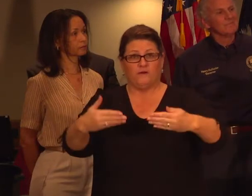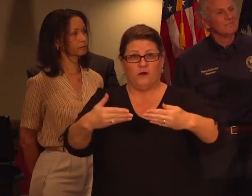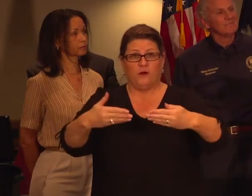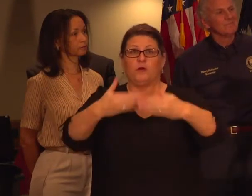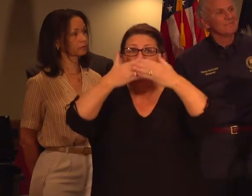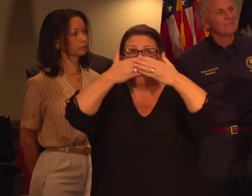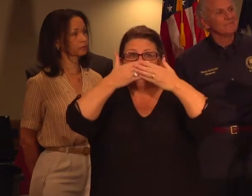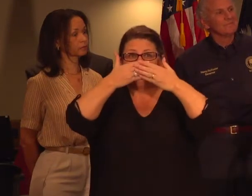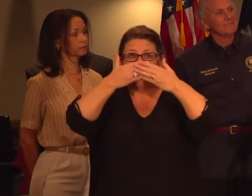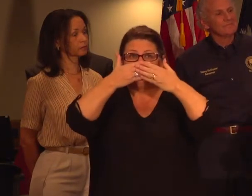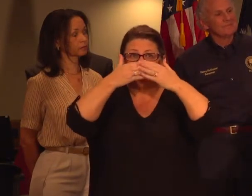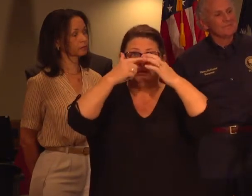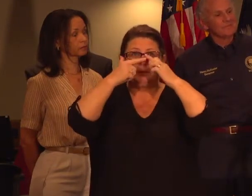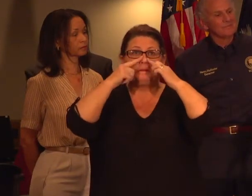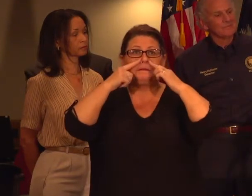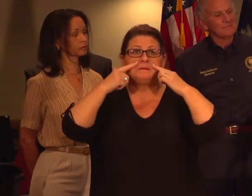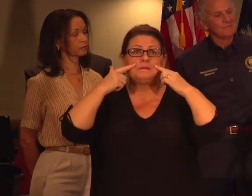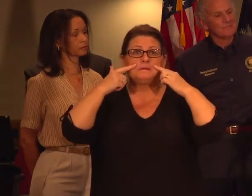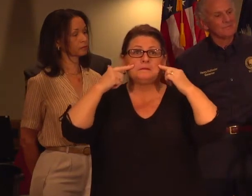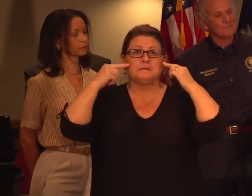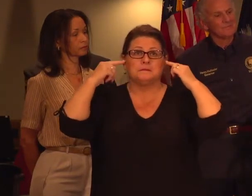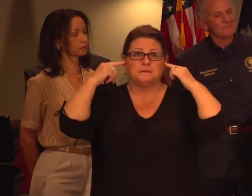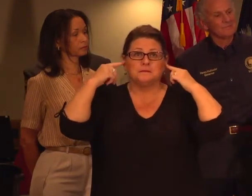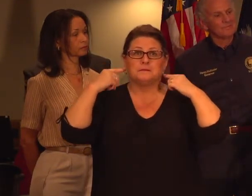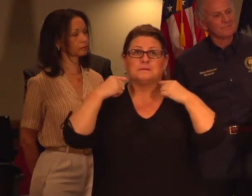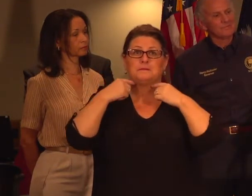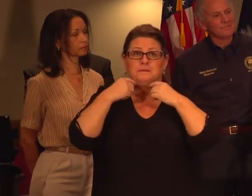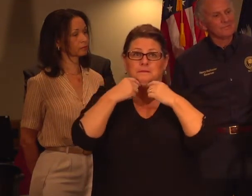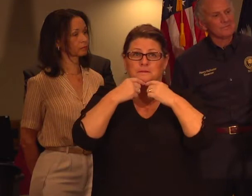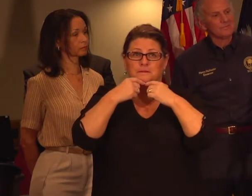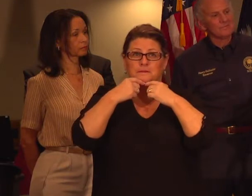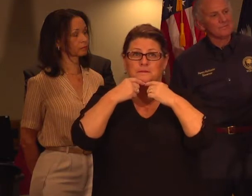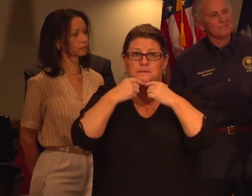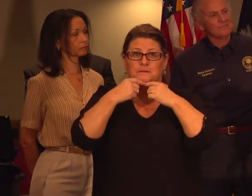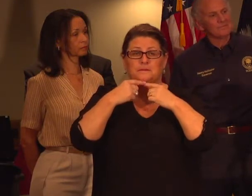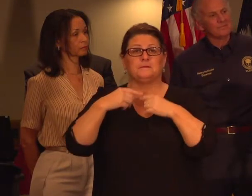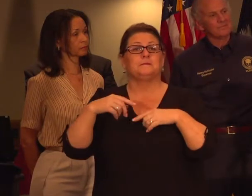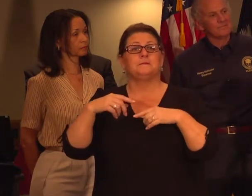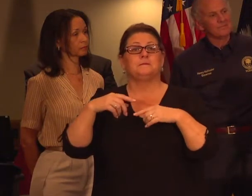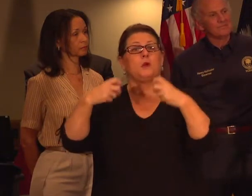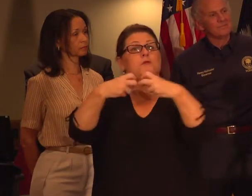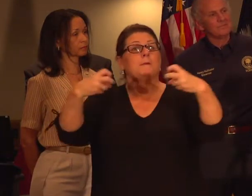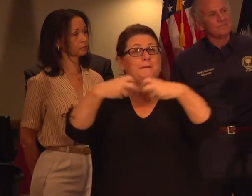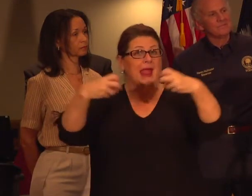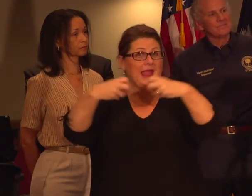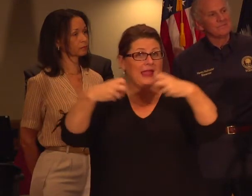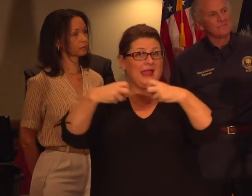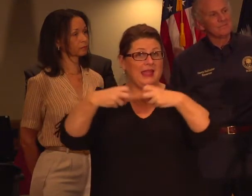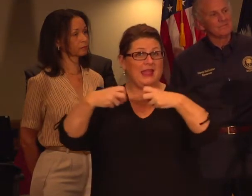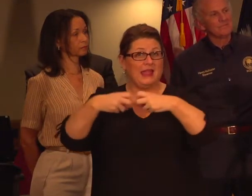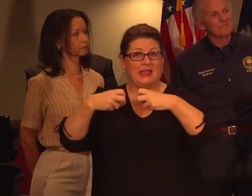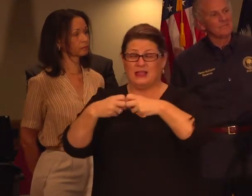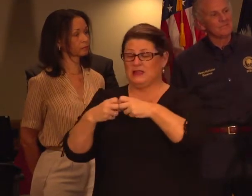mouth and nose. On one end of the fabric, you cover it with a rubber band about 2 inches